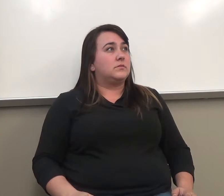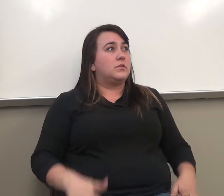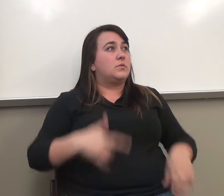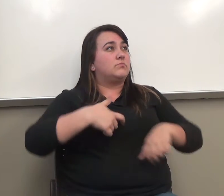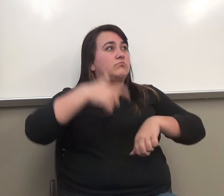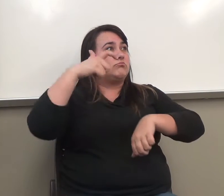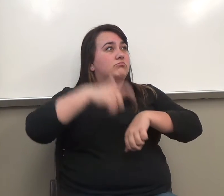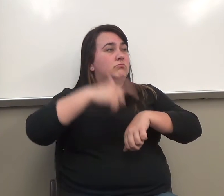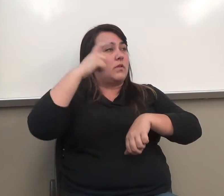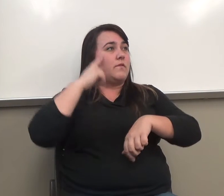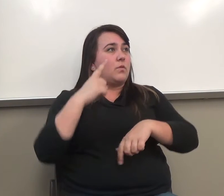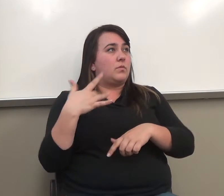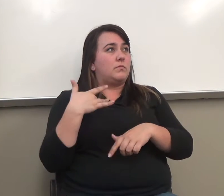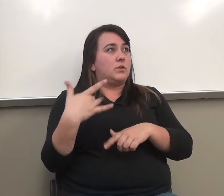I usually do with these.